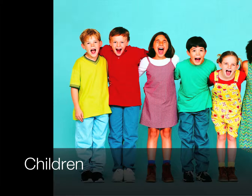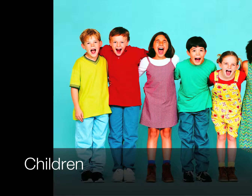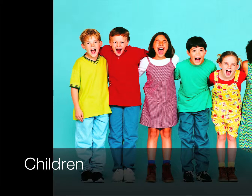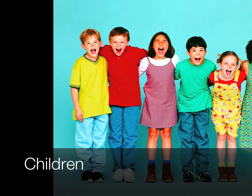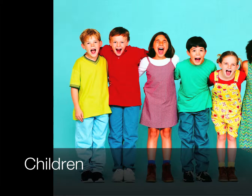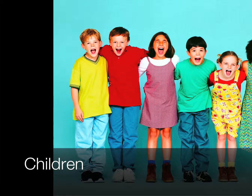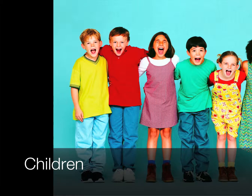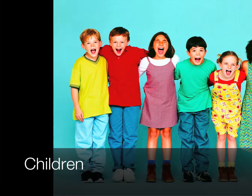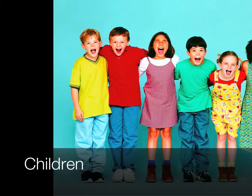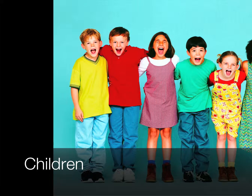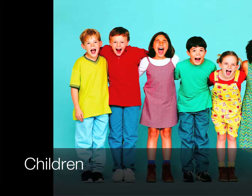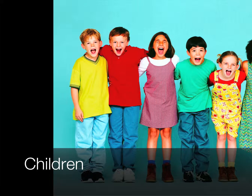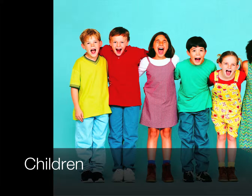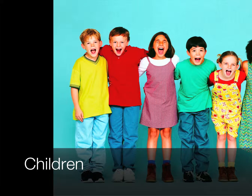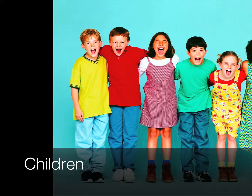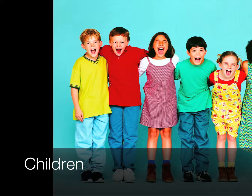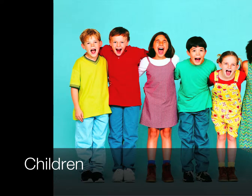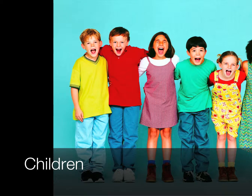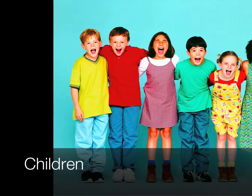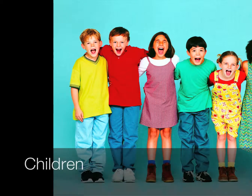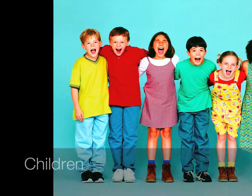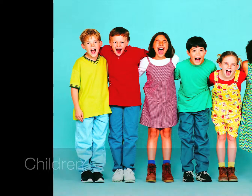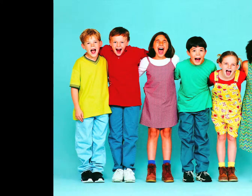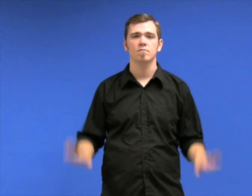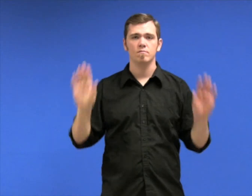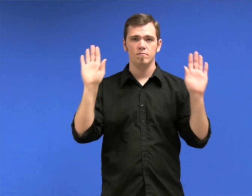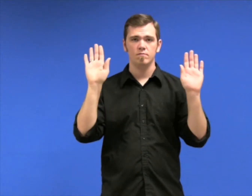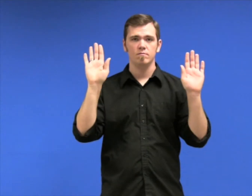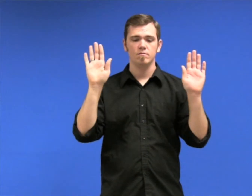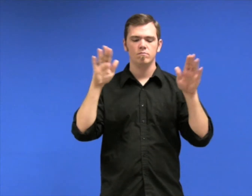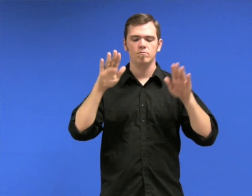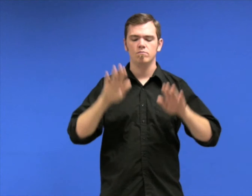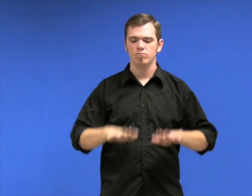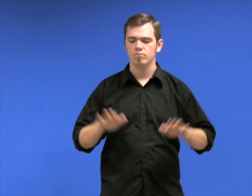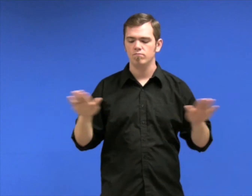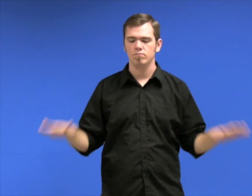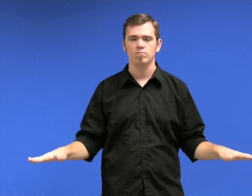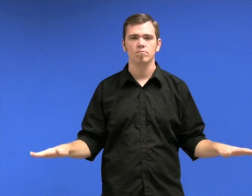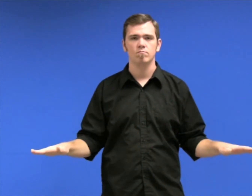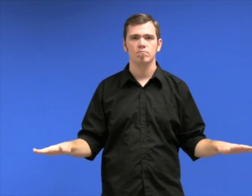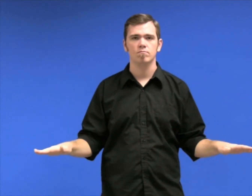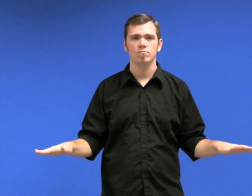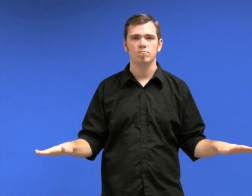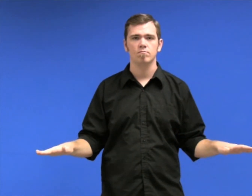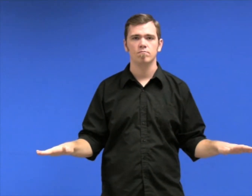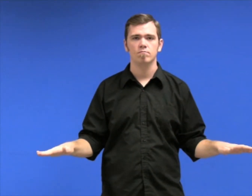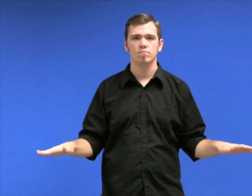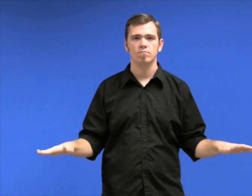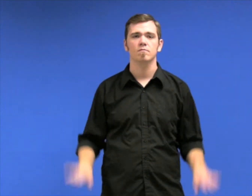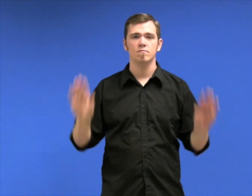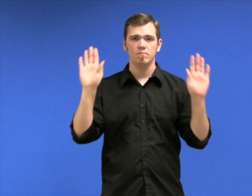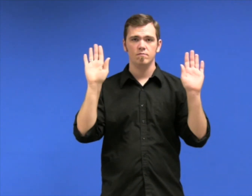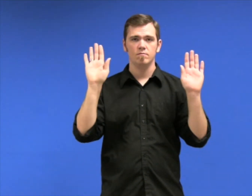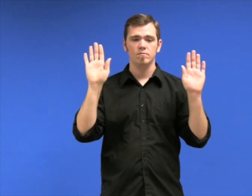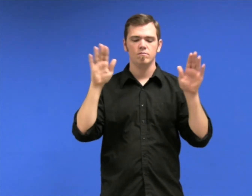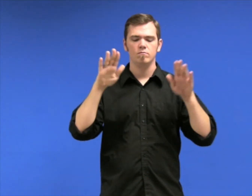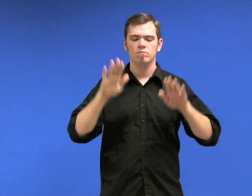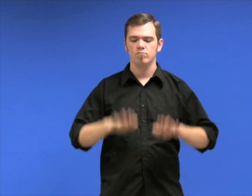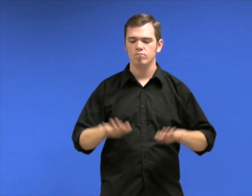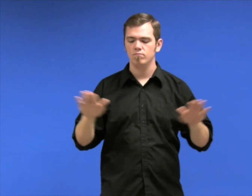the sign for children. It's like you're patting the children on their head. So, the sign for children.